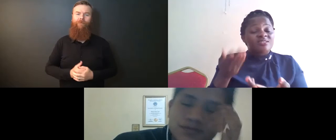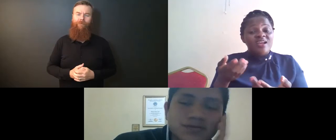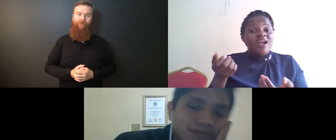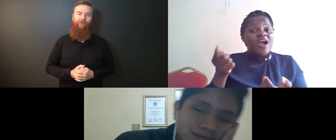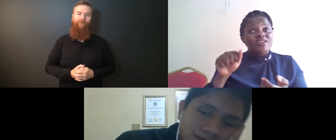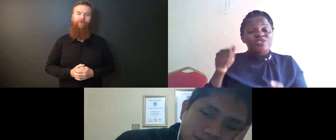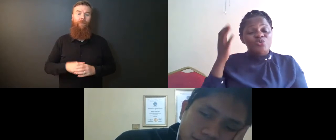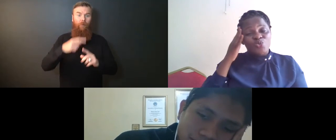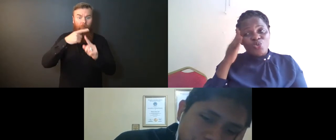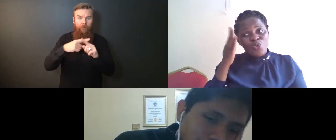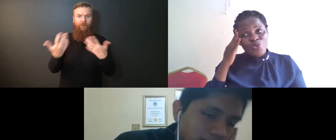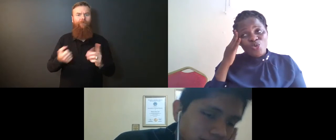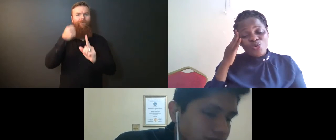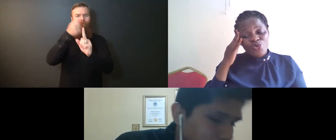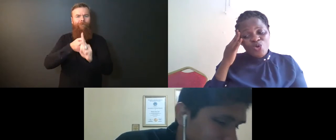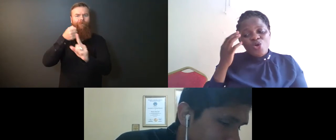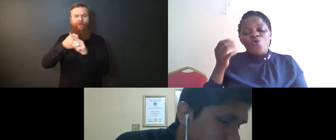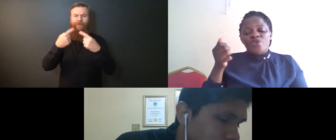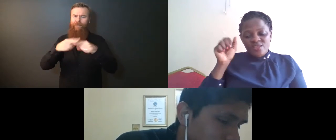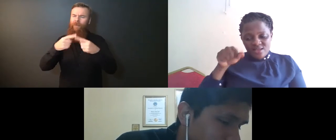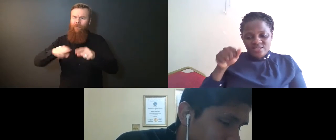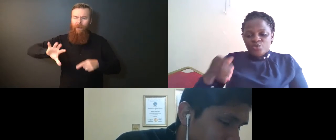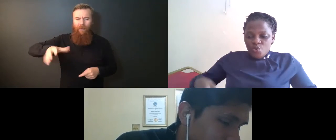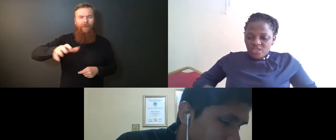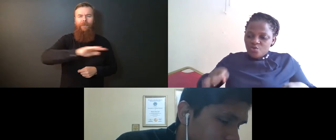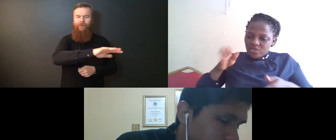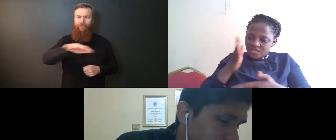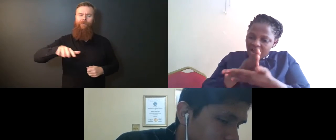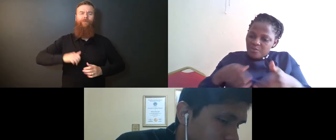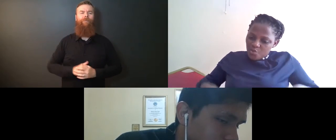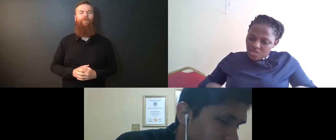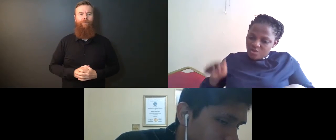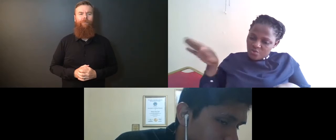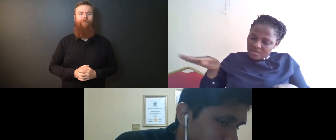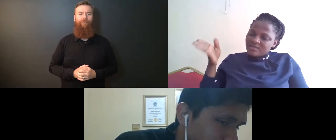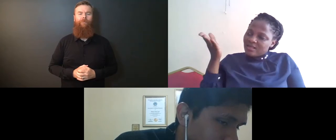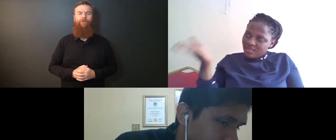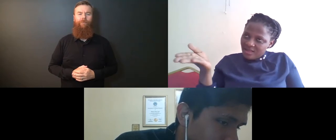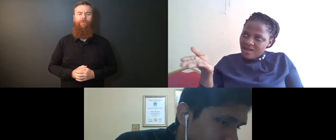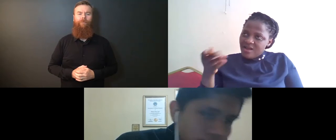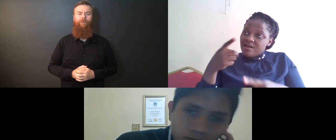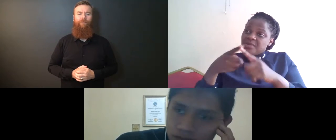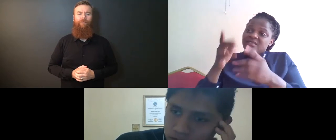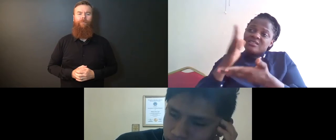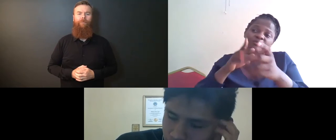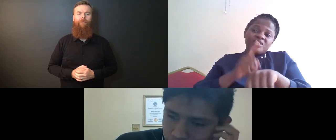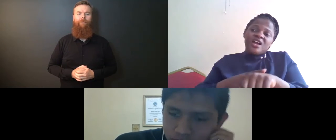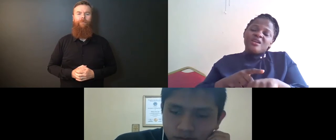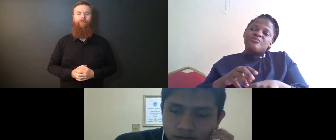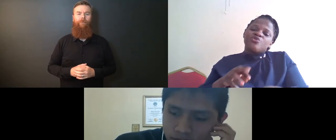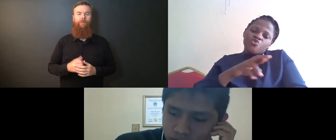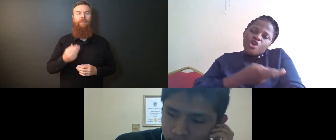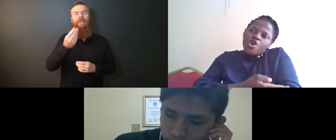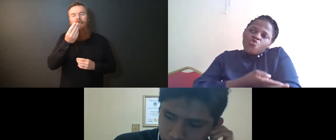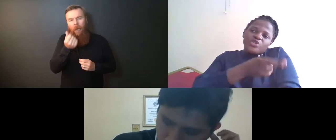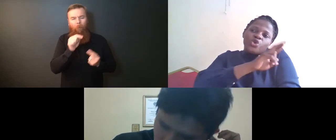areas. But as we know that youth with disabilities, some youth with disability,